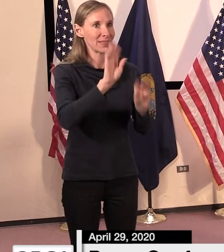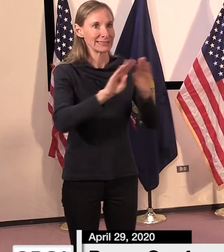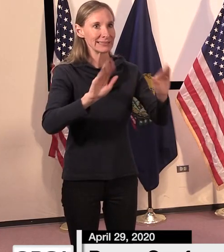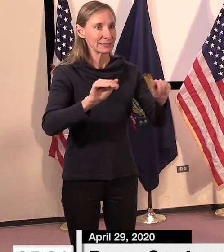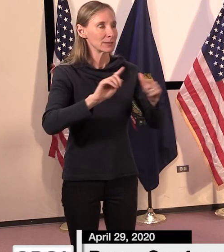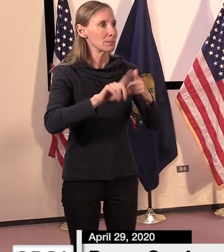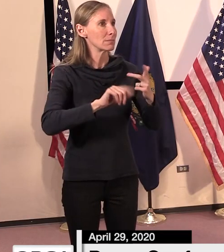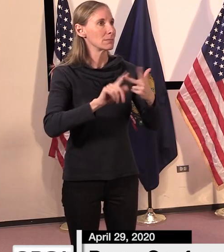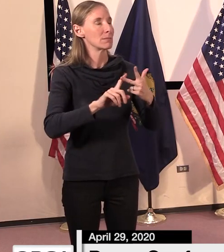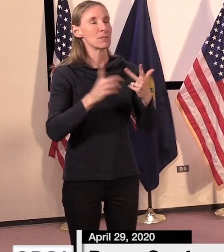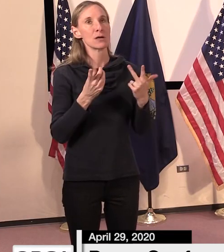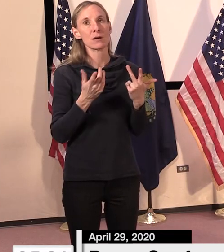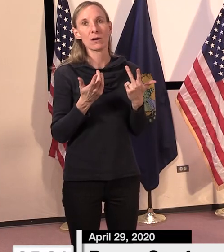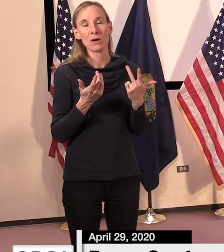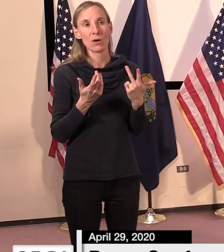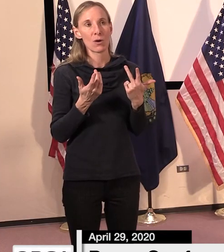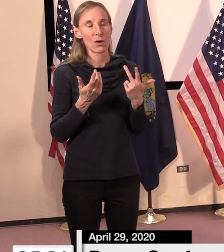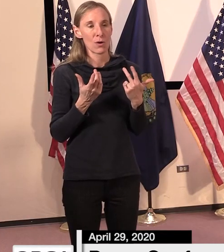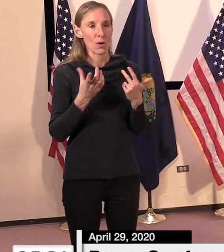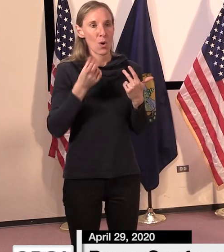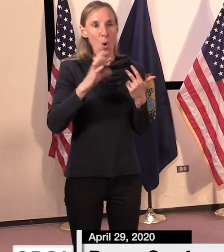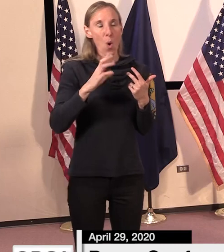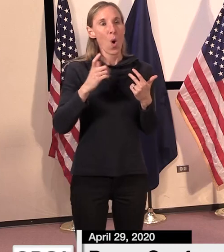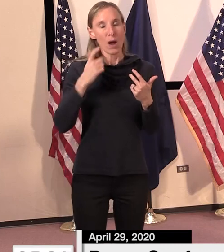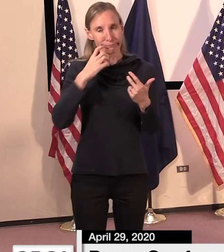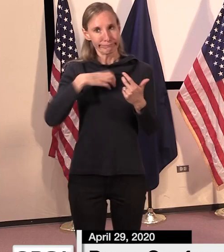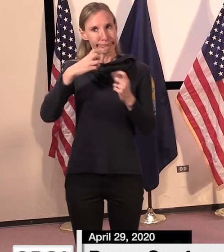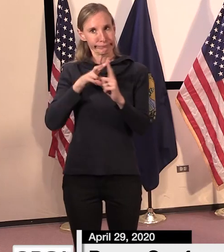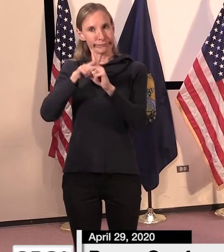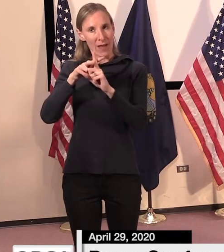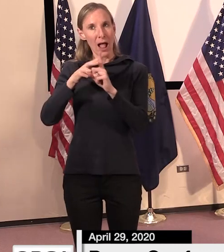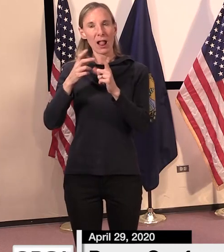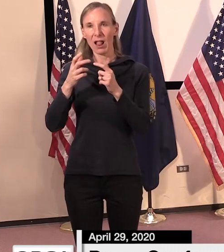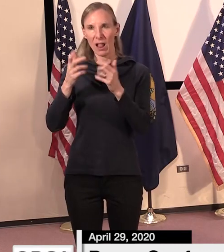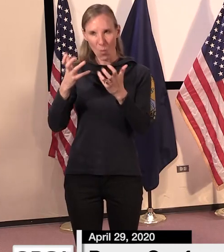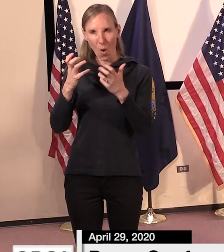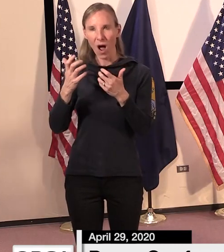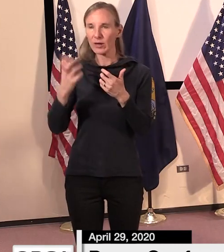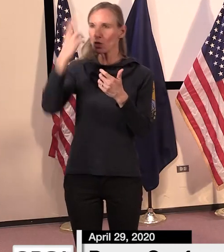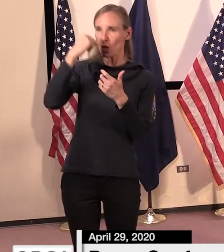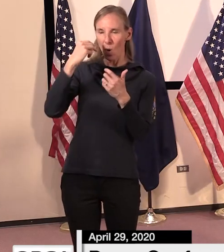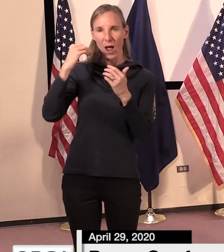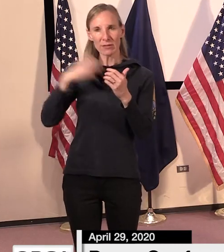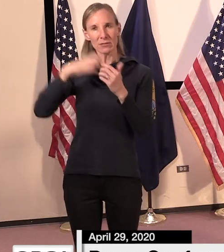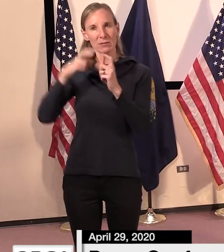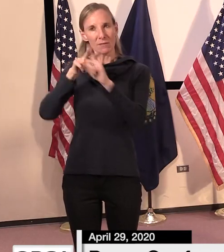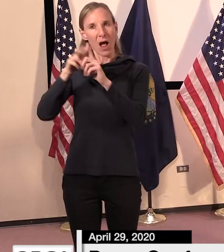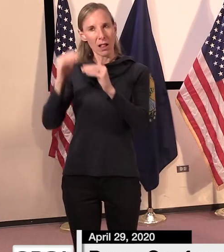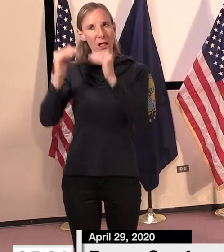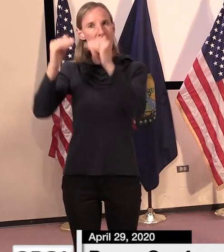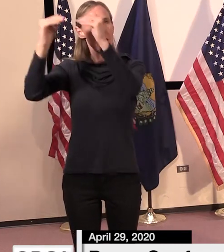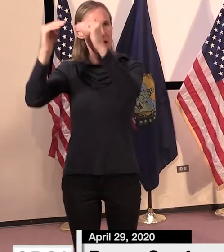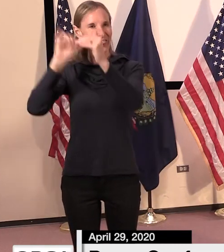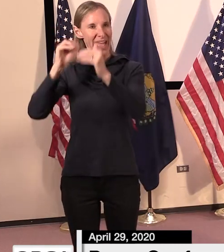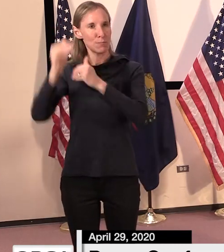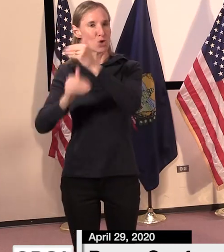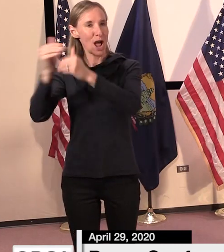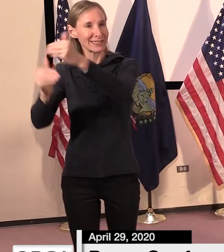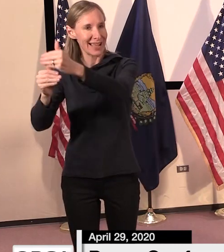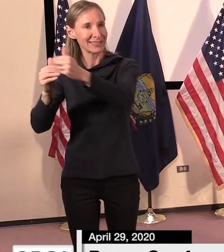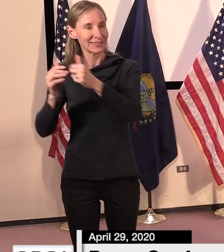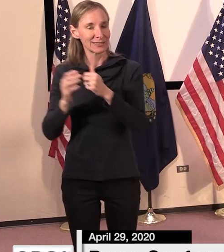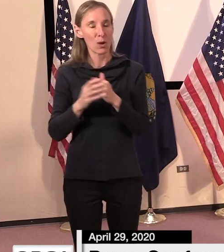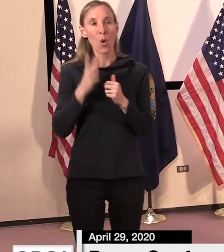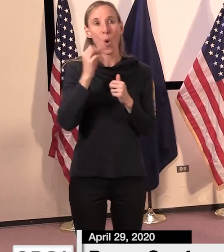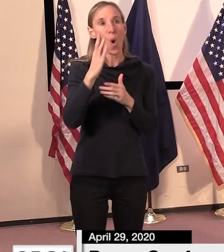that, it's a part of the adjudication process. Or it could be that they're part of this group that will be moving